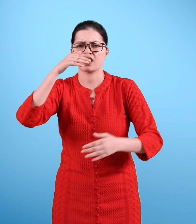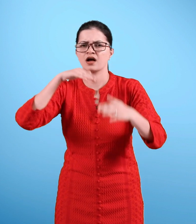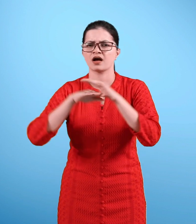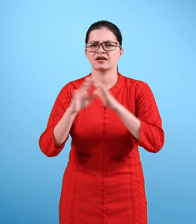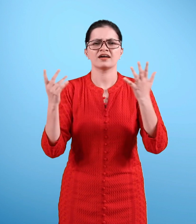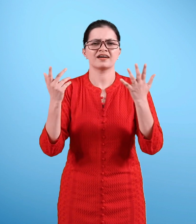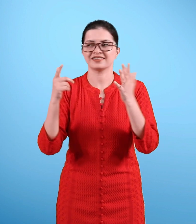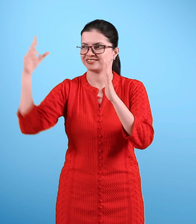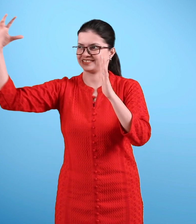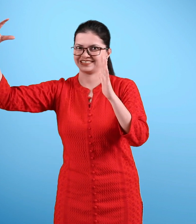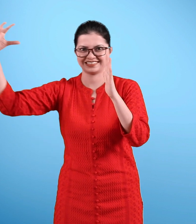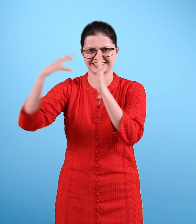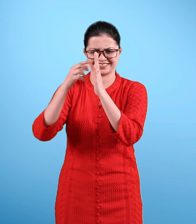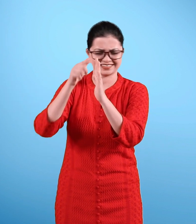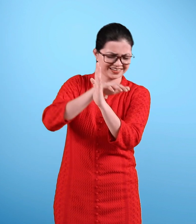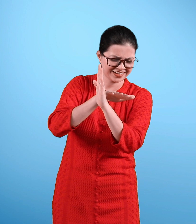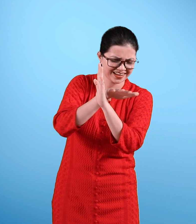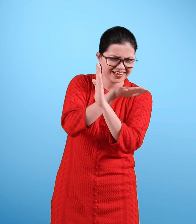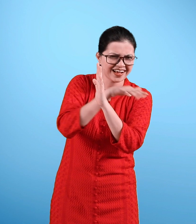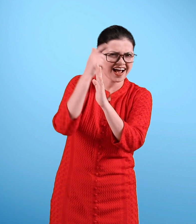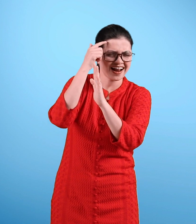What exactly are shadows?